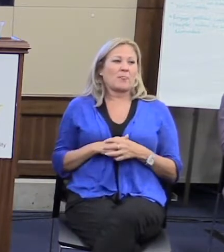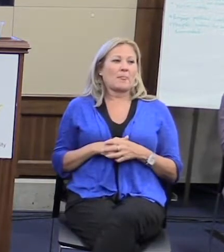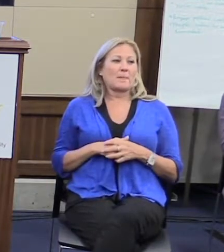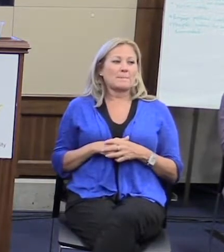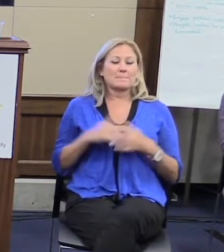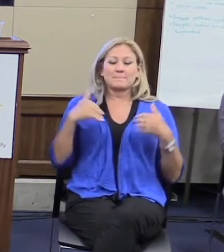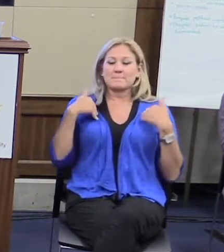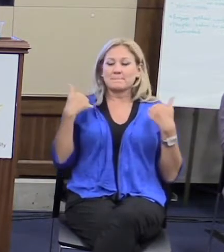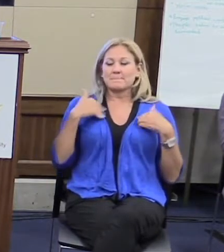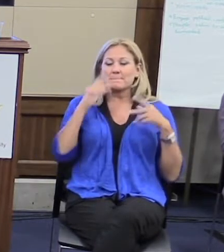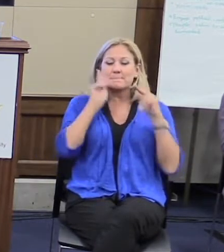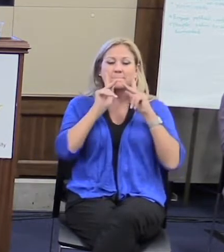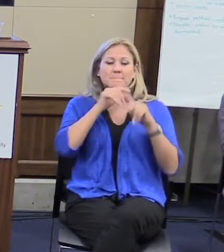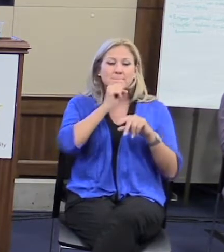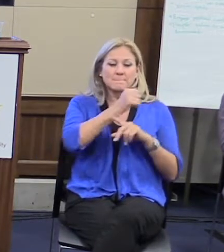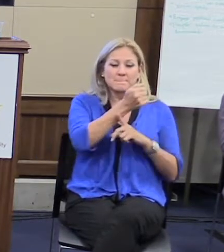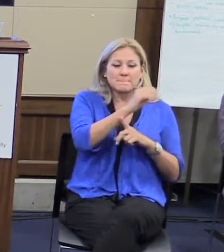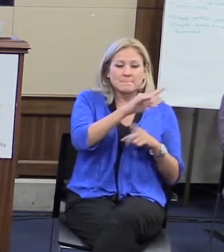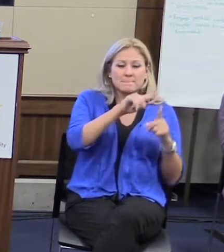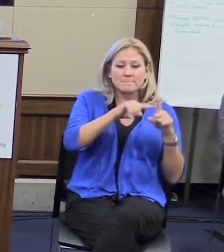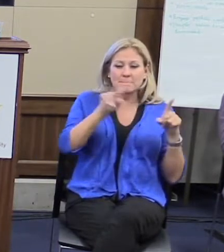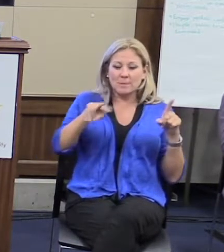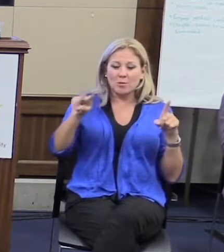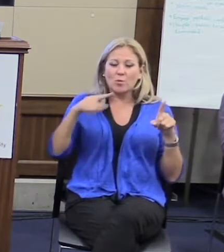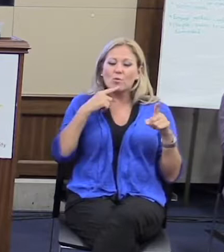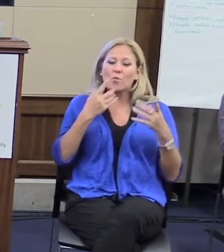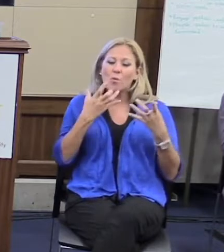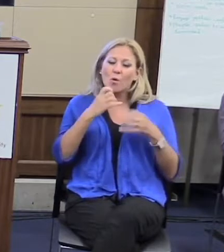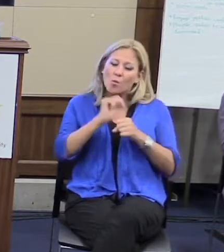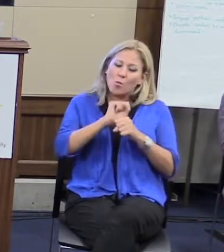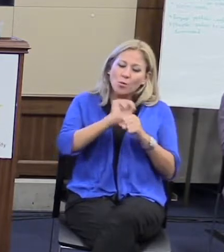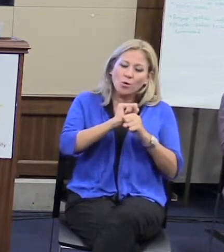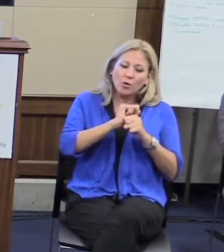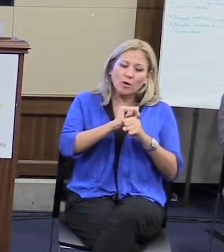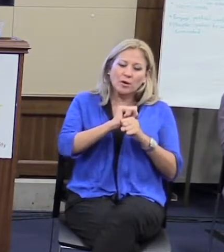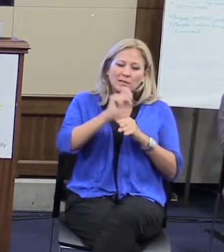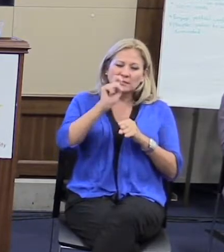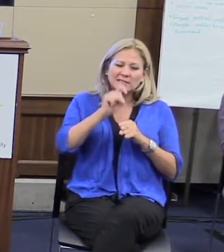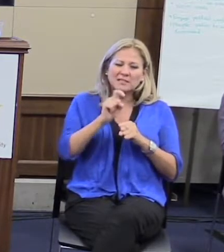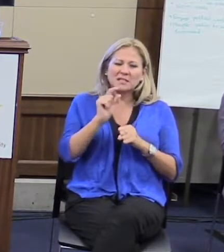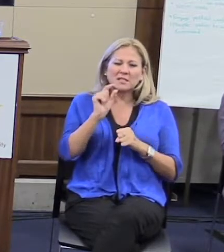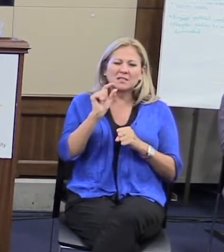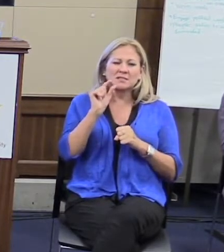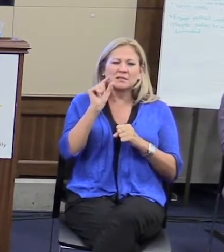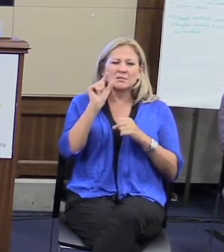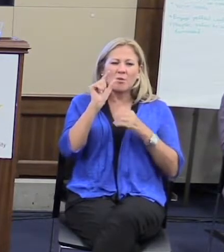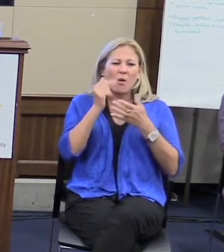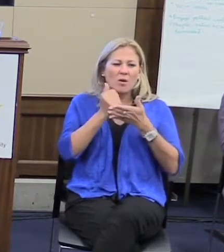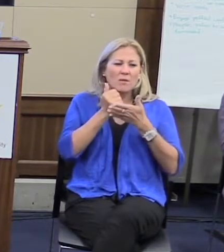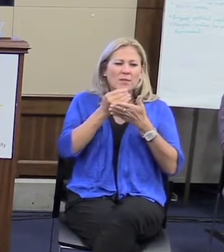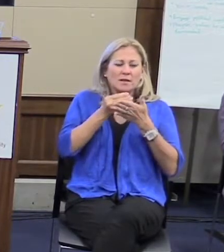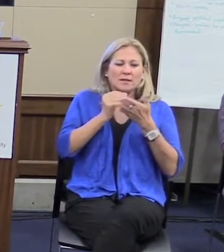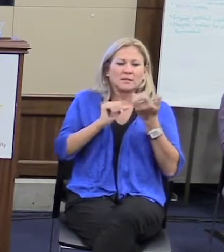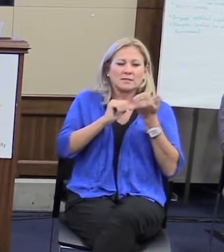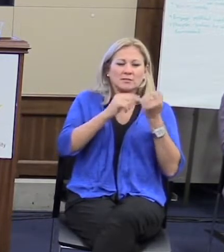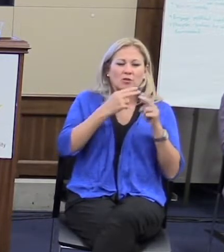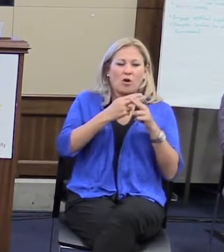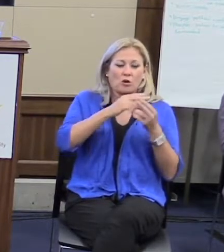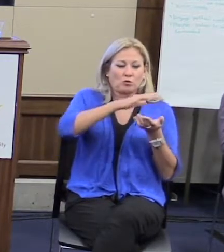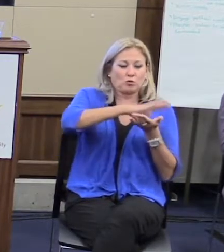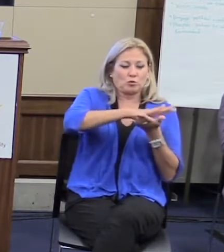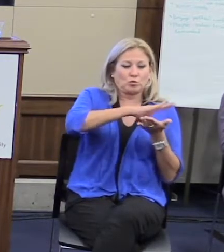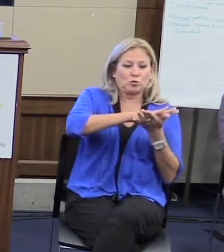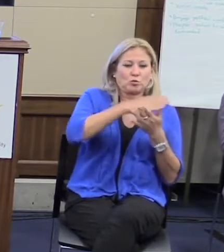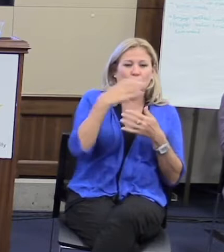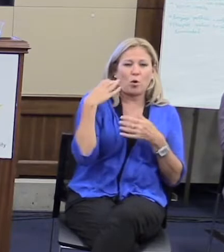young people ages 17 to 22 who want to work and who need a small amount of assistance that's in the law called school